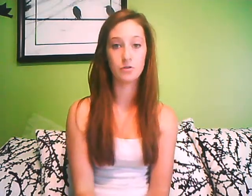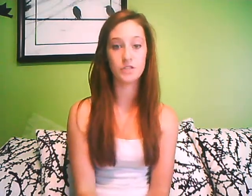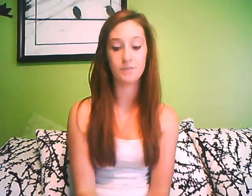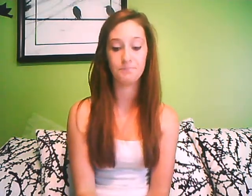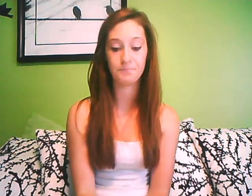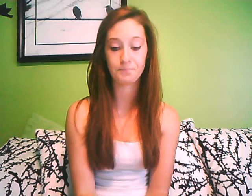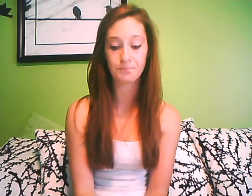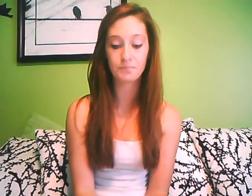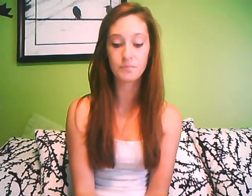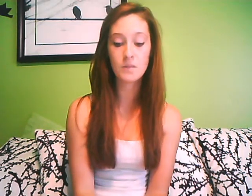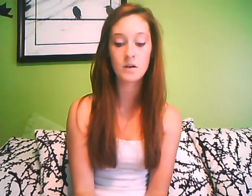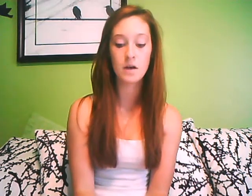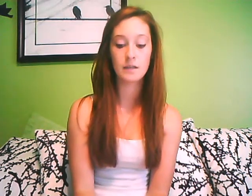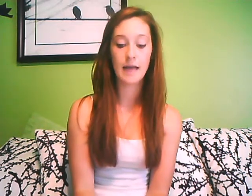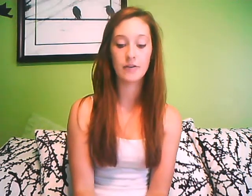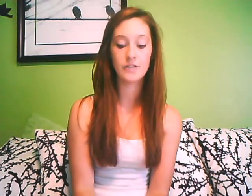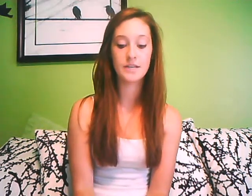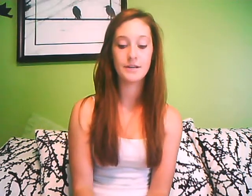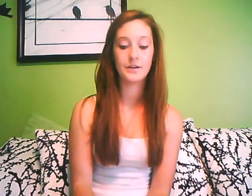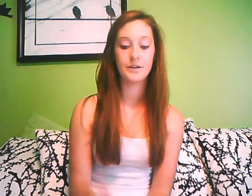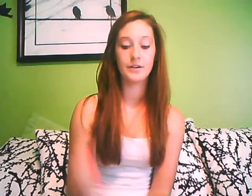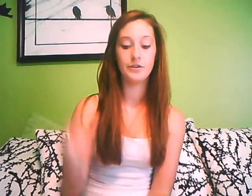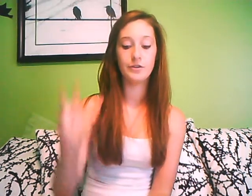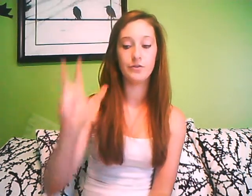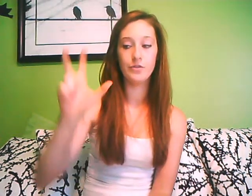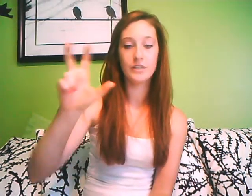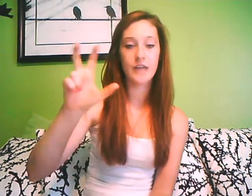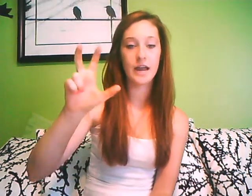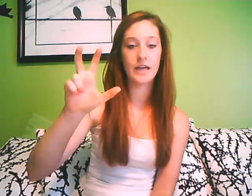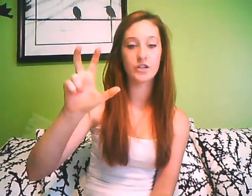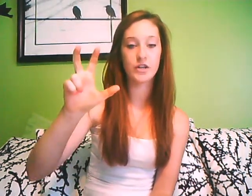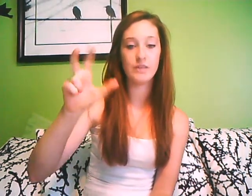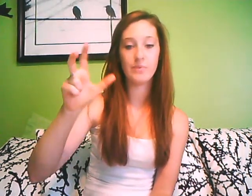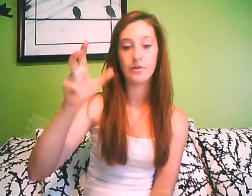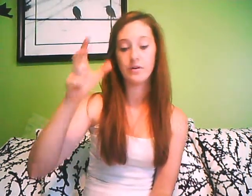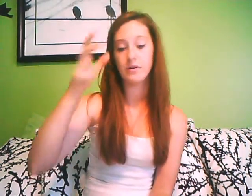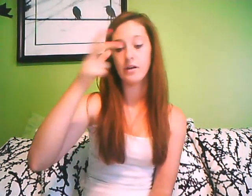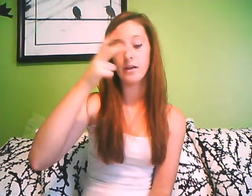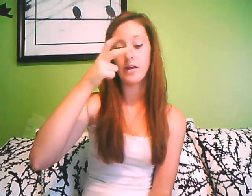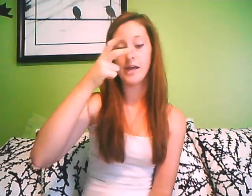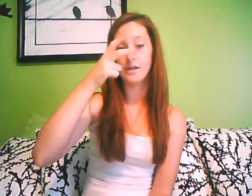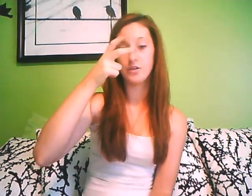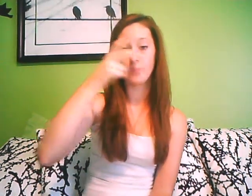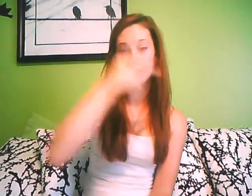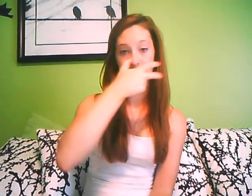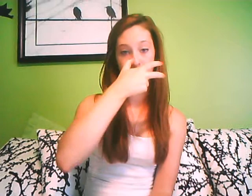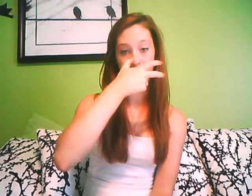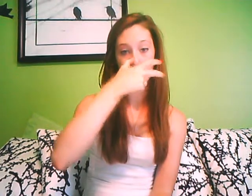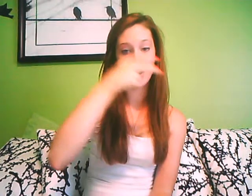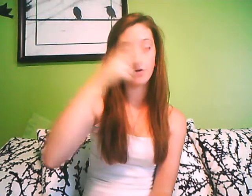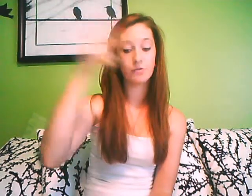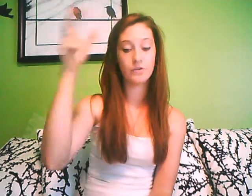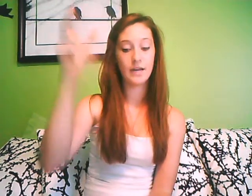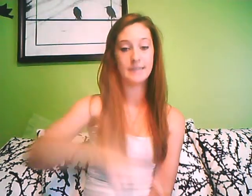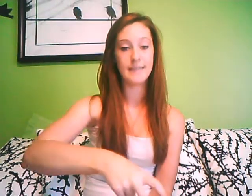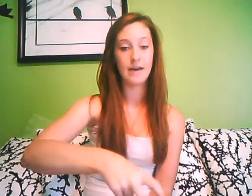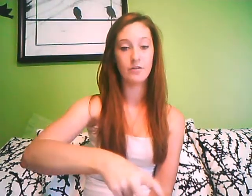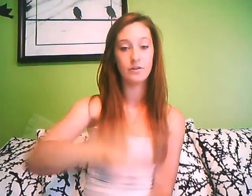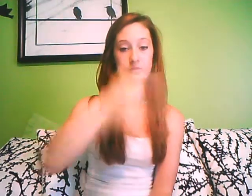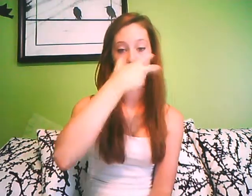lonesome. Lousy, you do this kind of hand shape, and you bring it from your nose and down. So